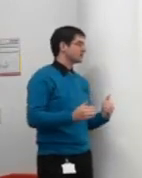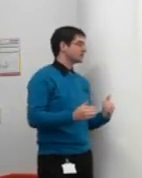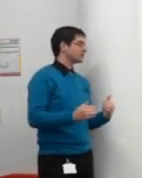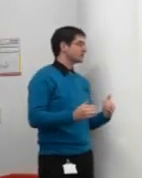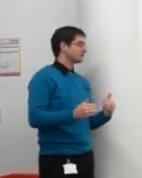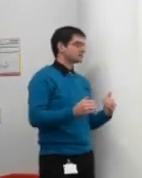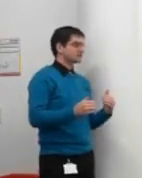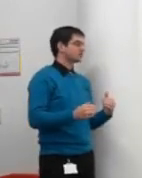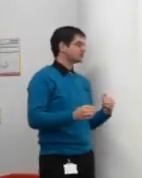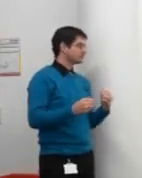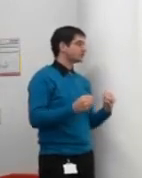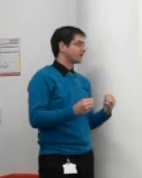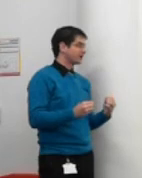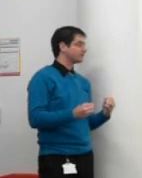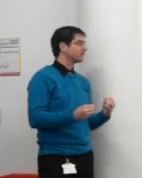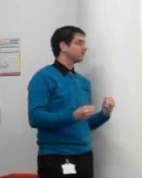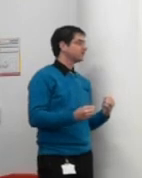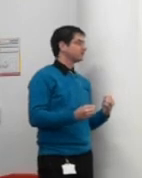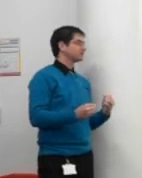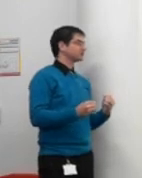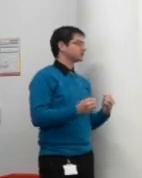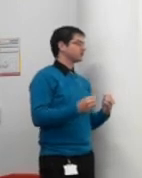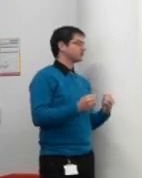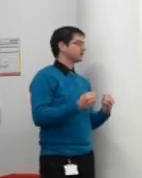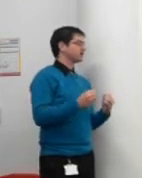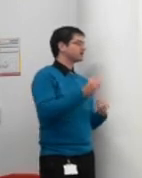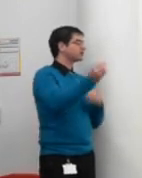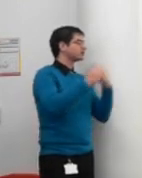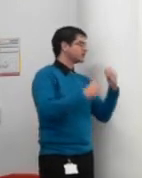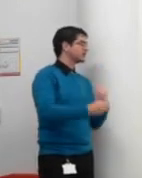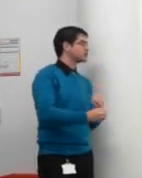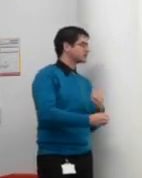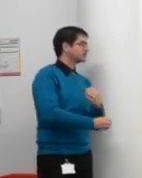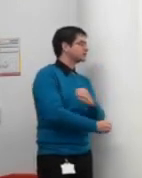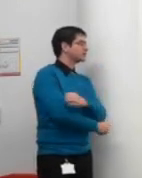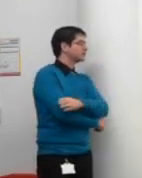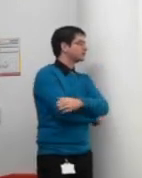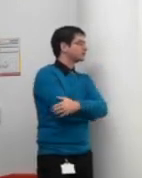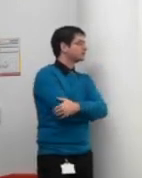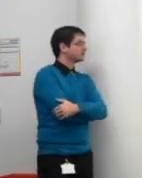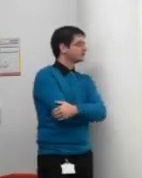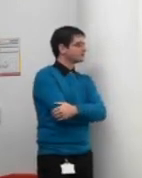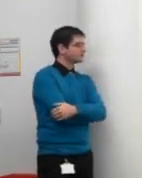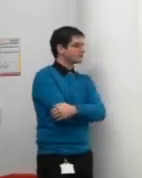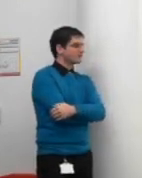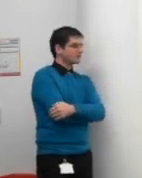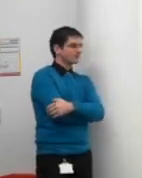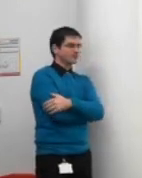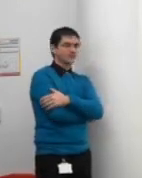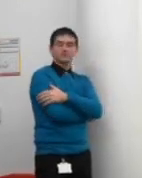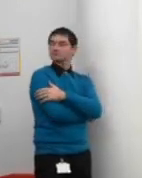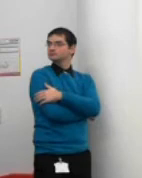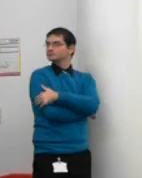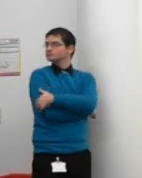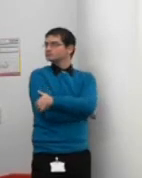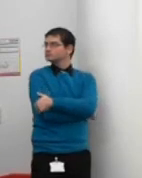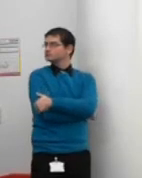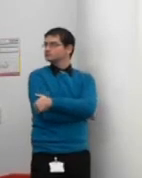translation verbatim rather than sort of an interpretation you know we have a stripper though which has been never